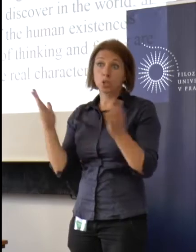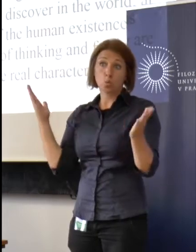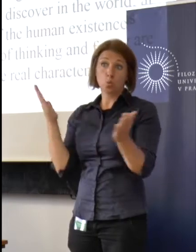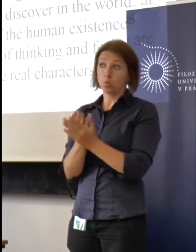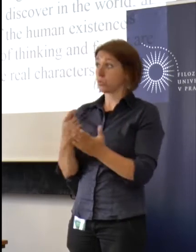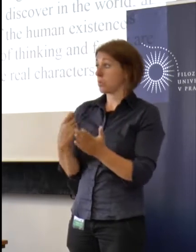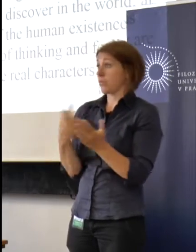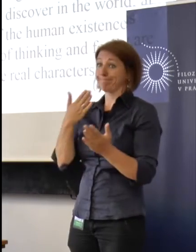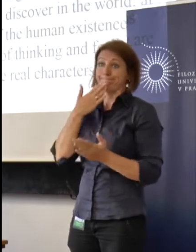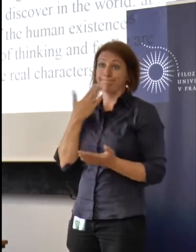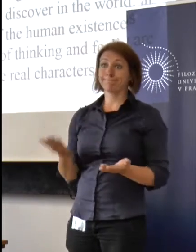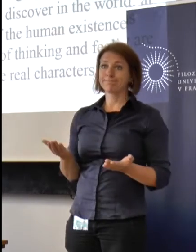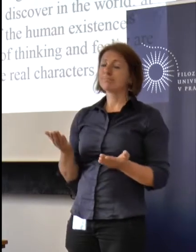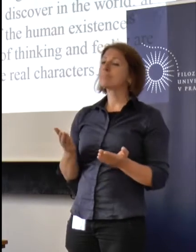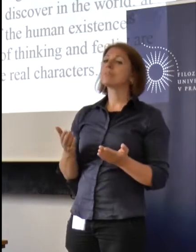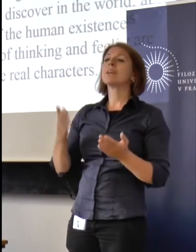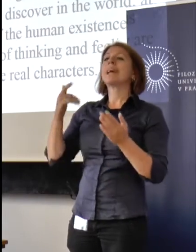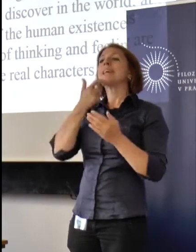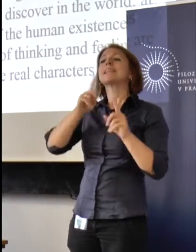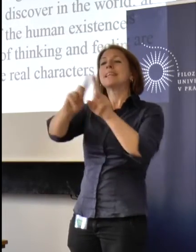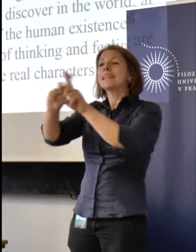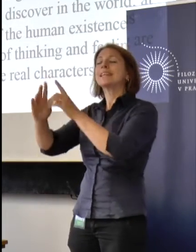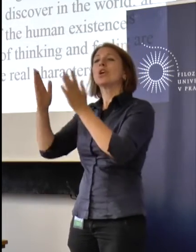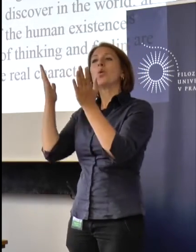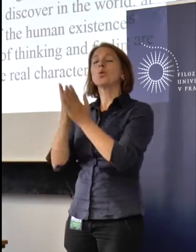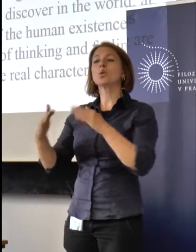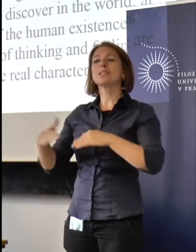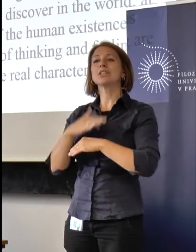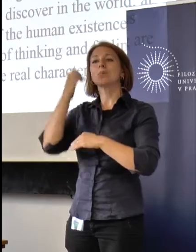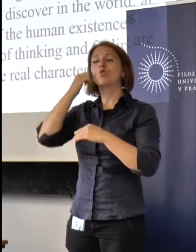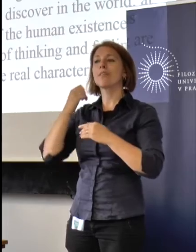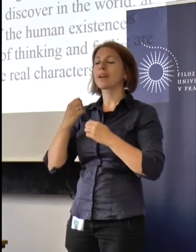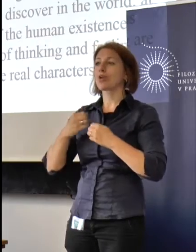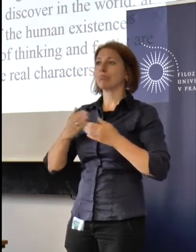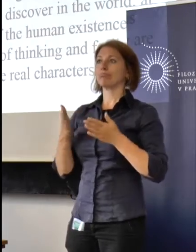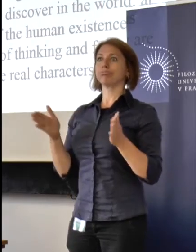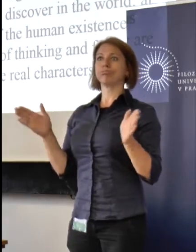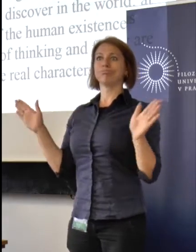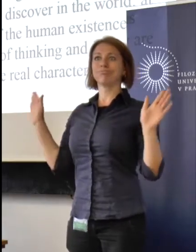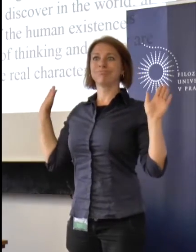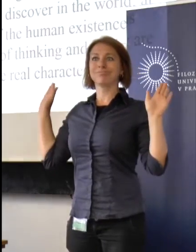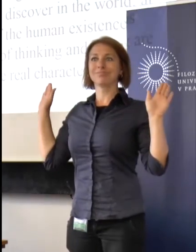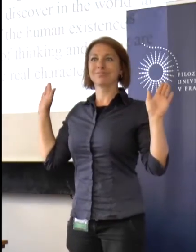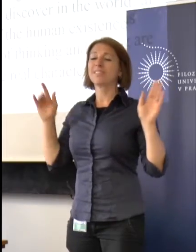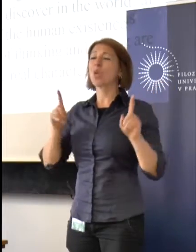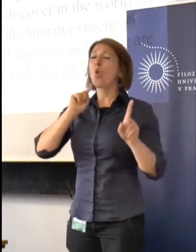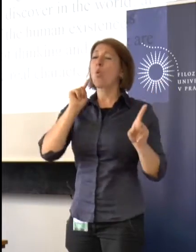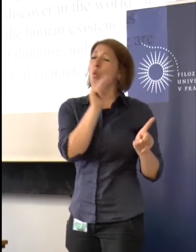also important. The perspective, the Humboldtian perspective is always about broadening,